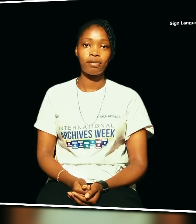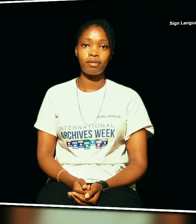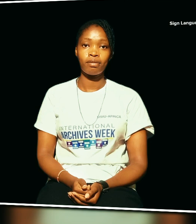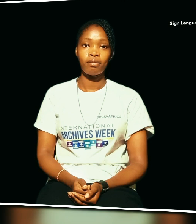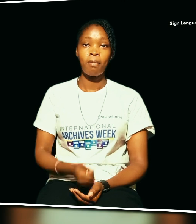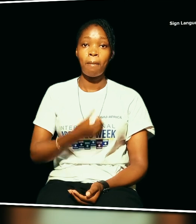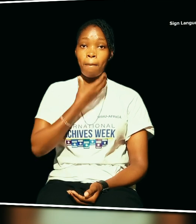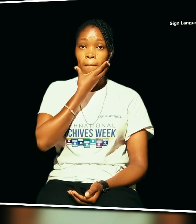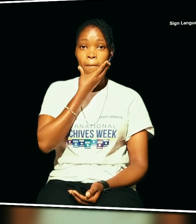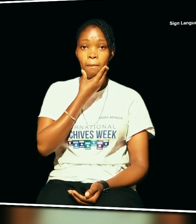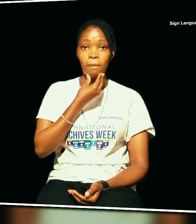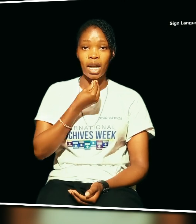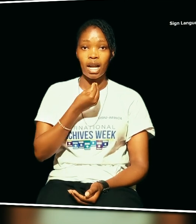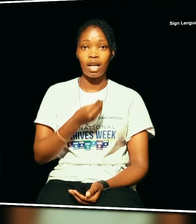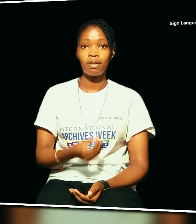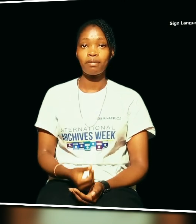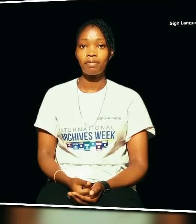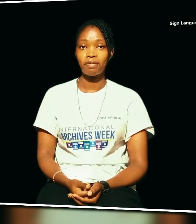man,